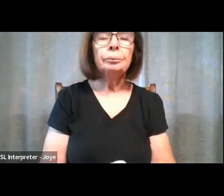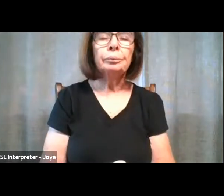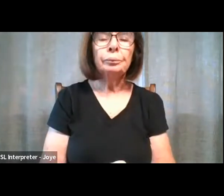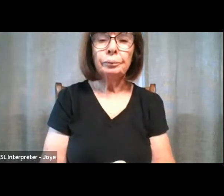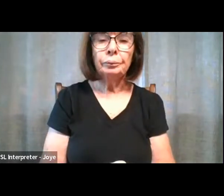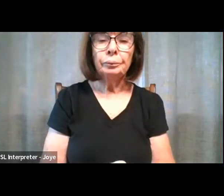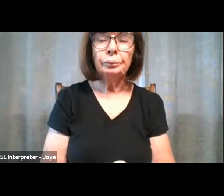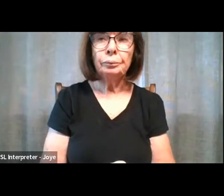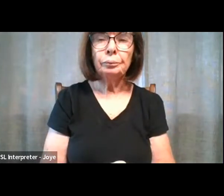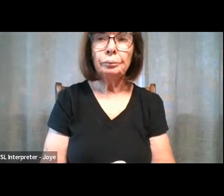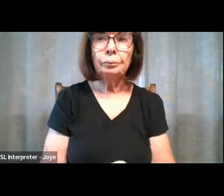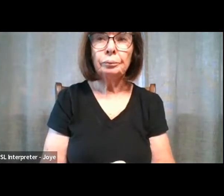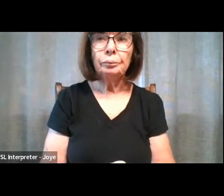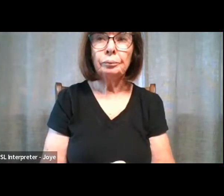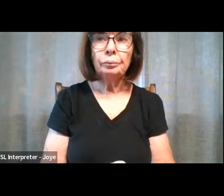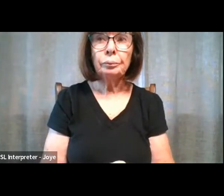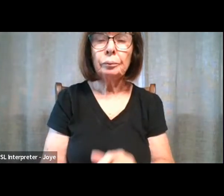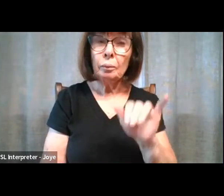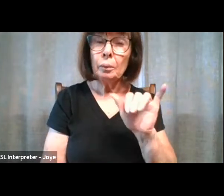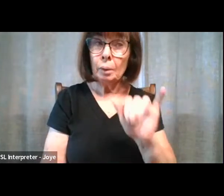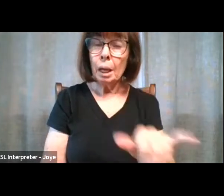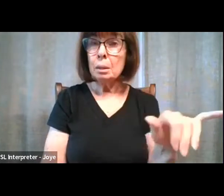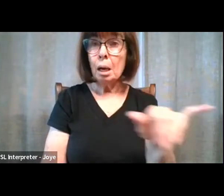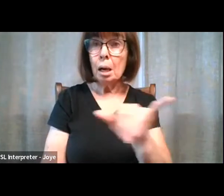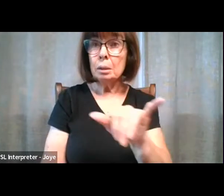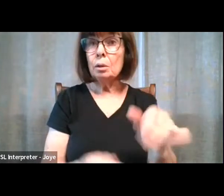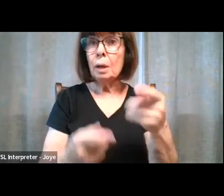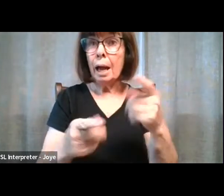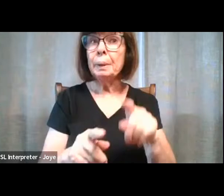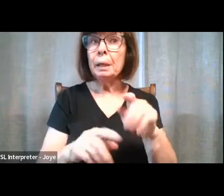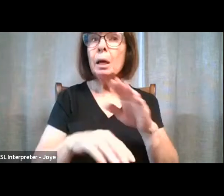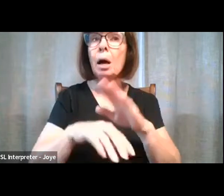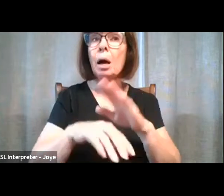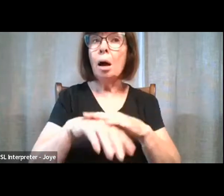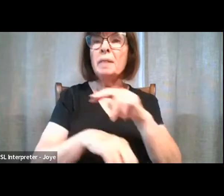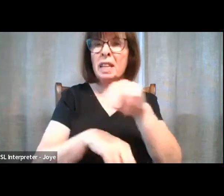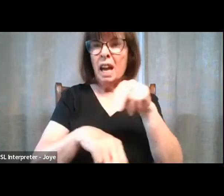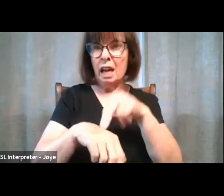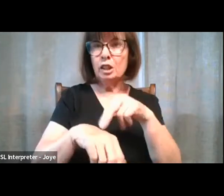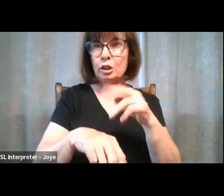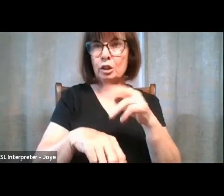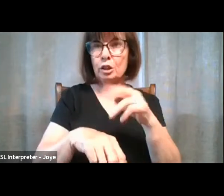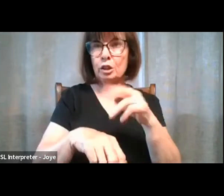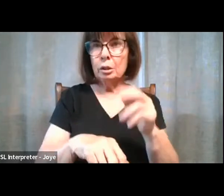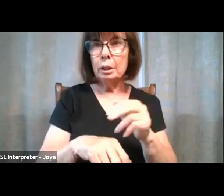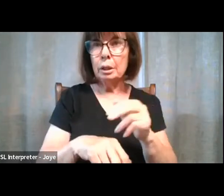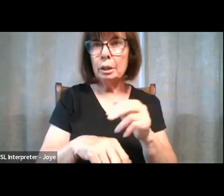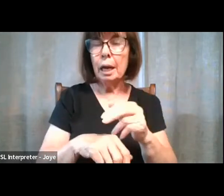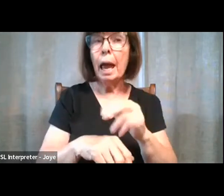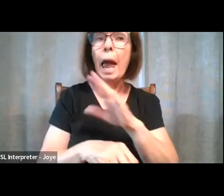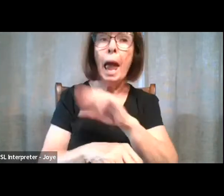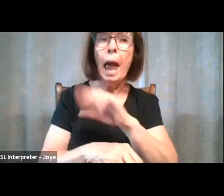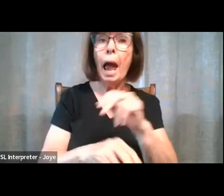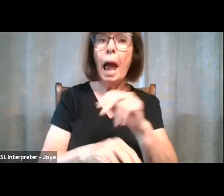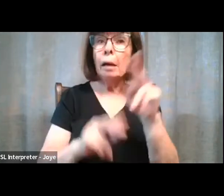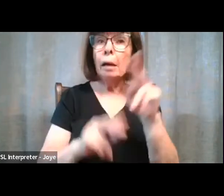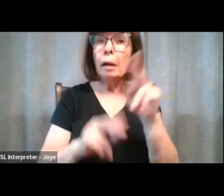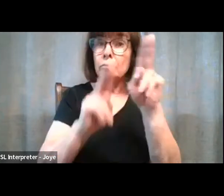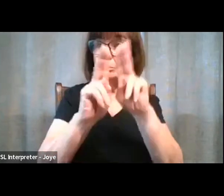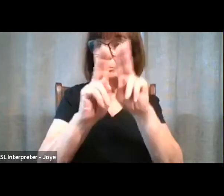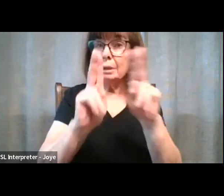over time. And that's also occurring at a national level as well as a global level. So this is a